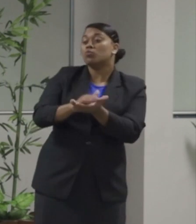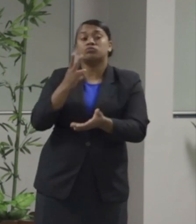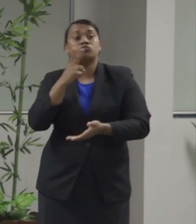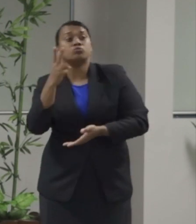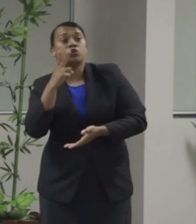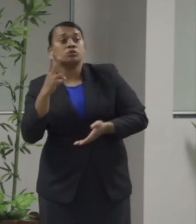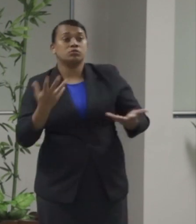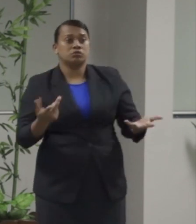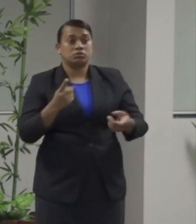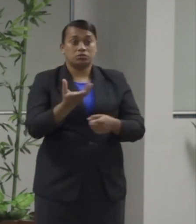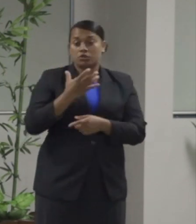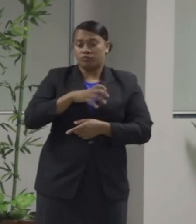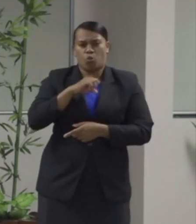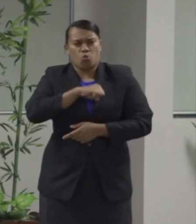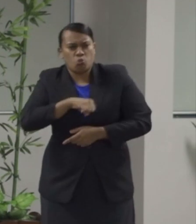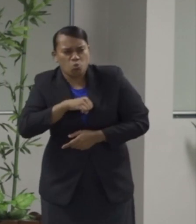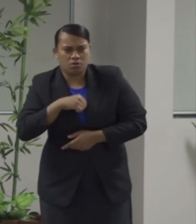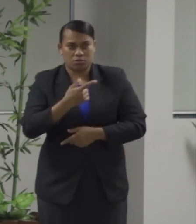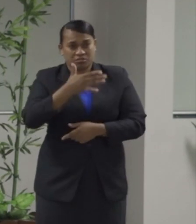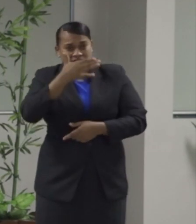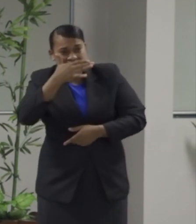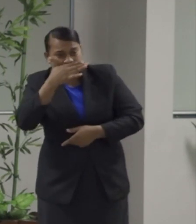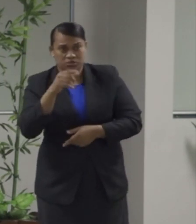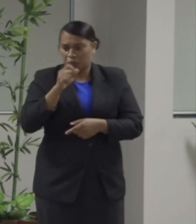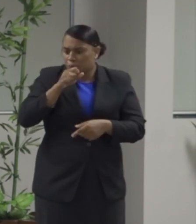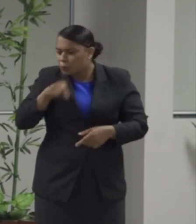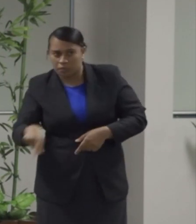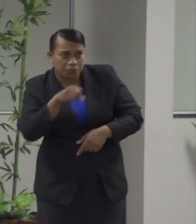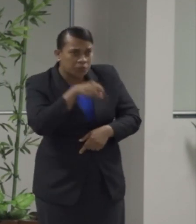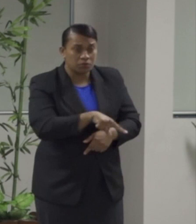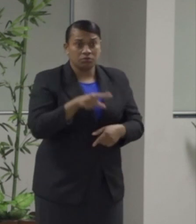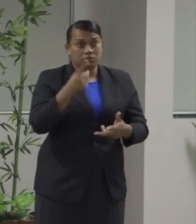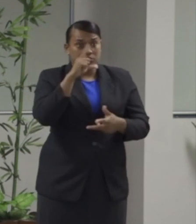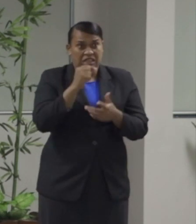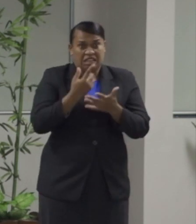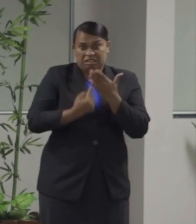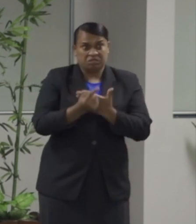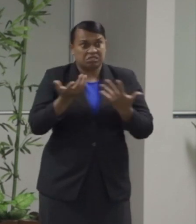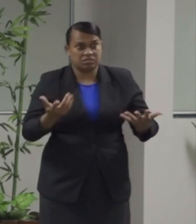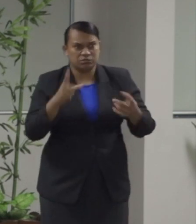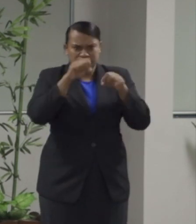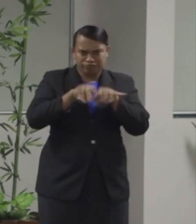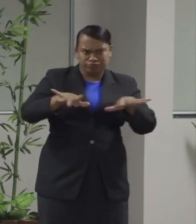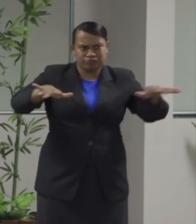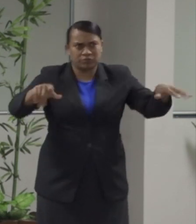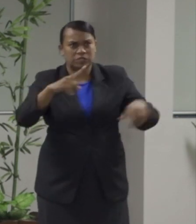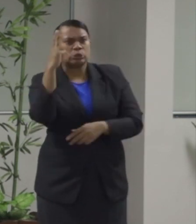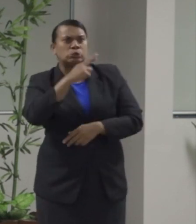your mouth, or even spitting on the ground. All of these activities can put people at